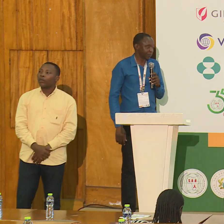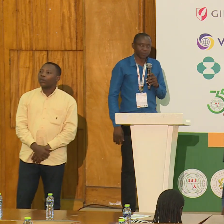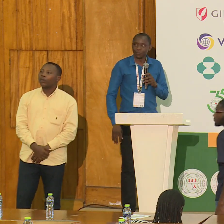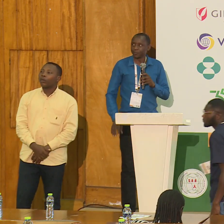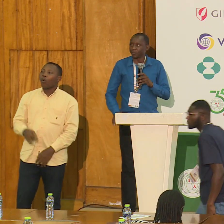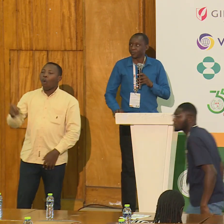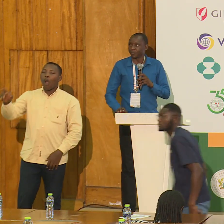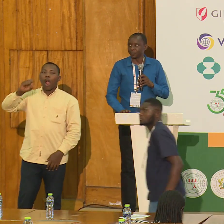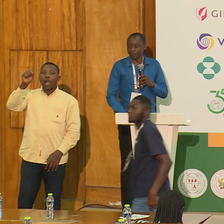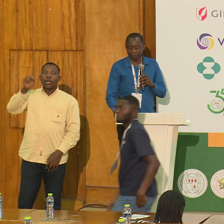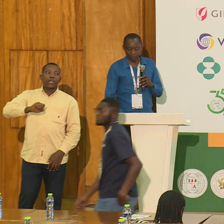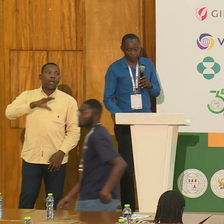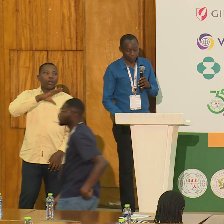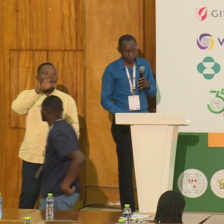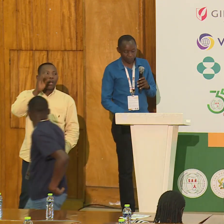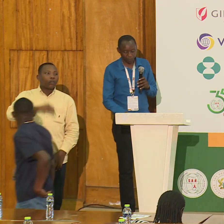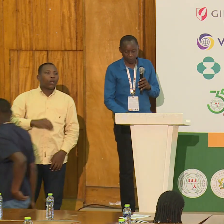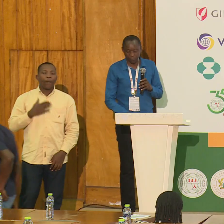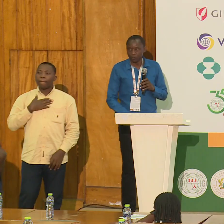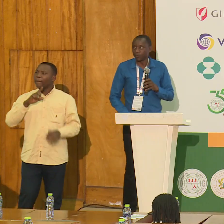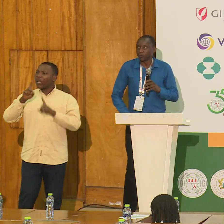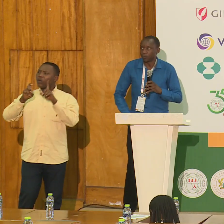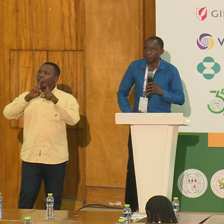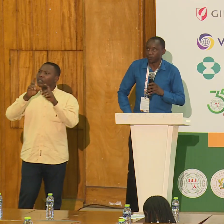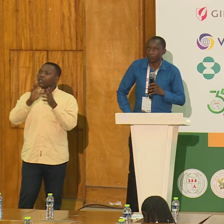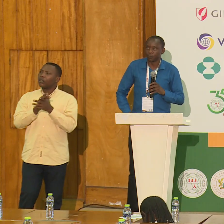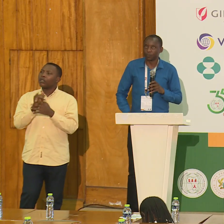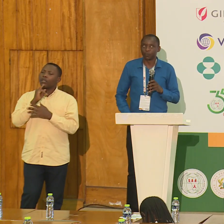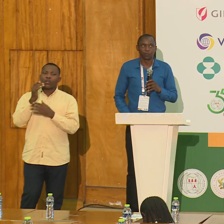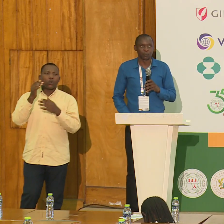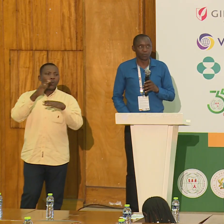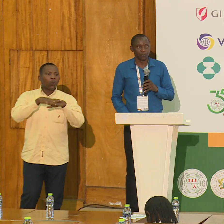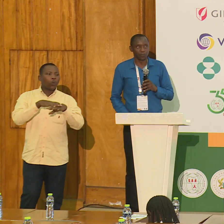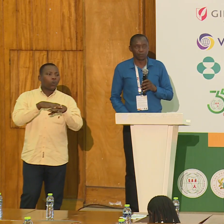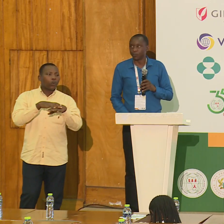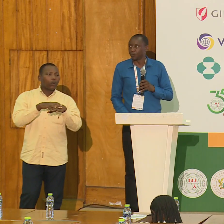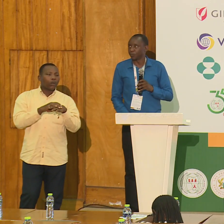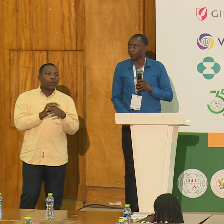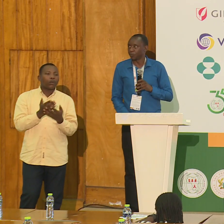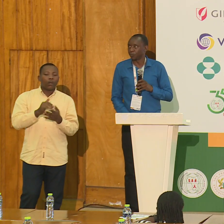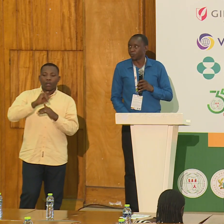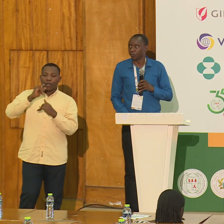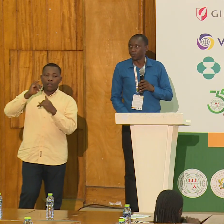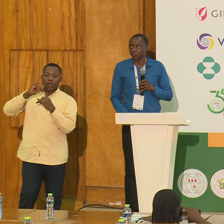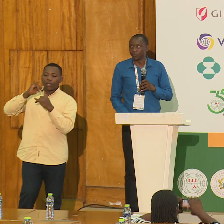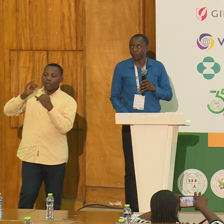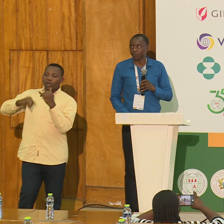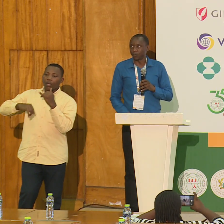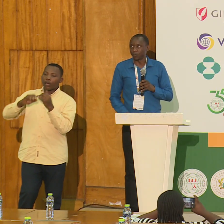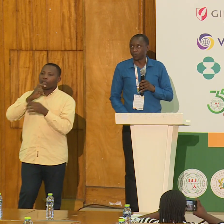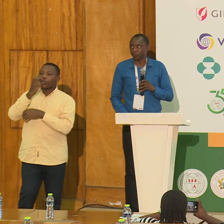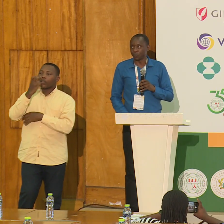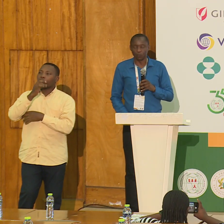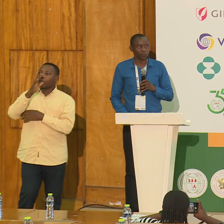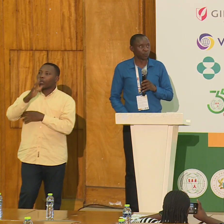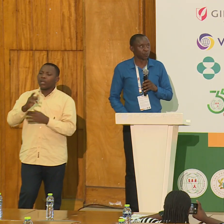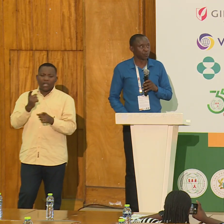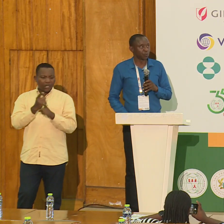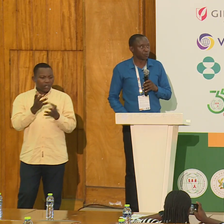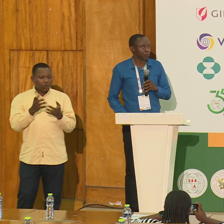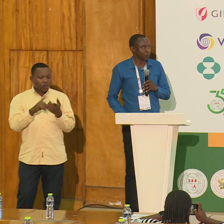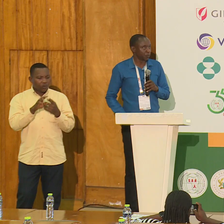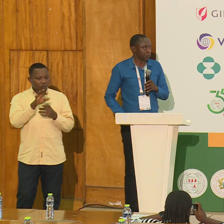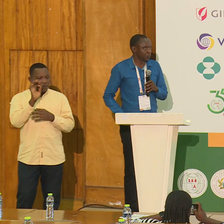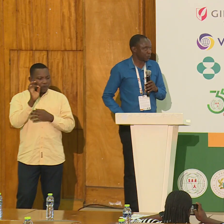South Africa. My question is actually on the latter speaker. I just want to